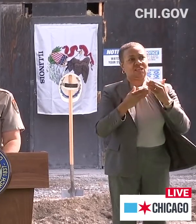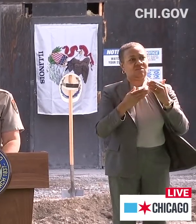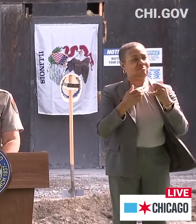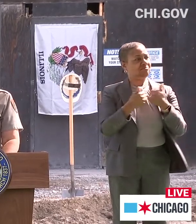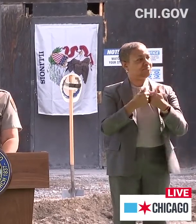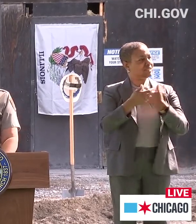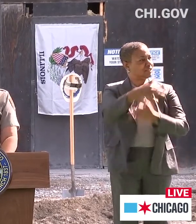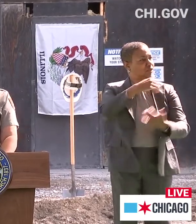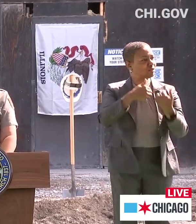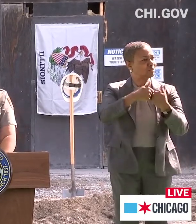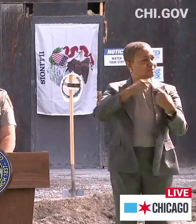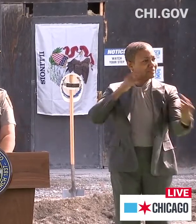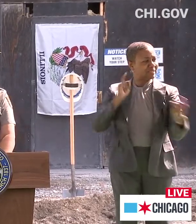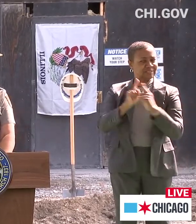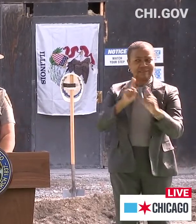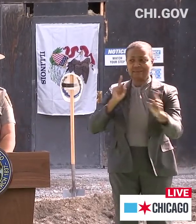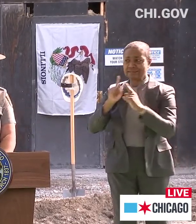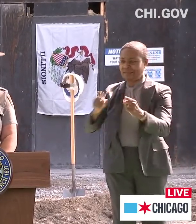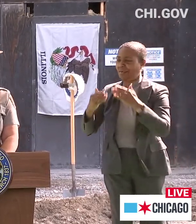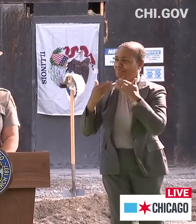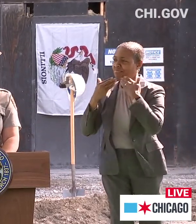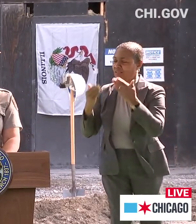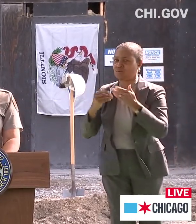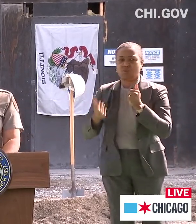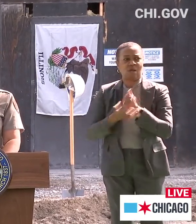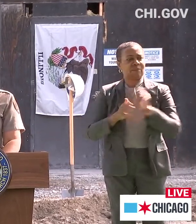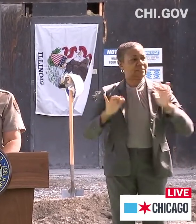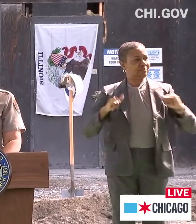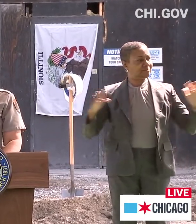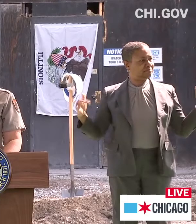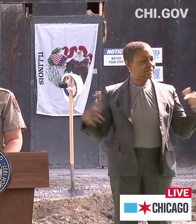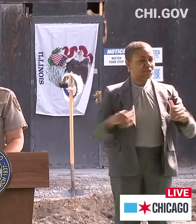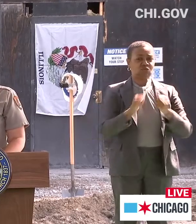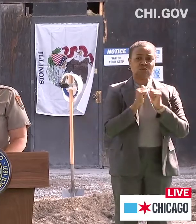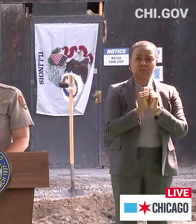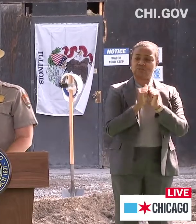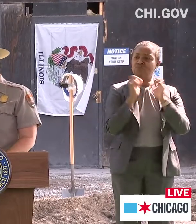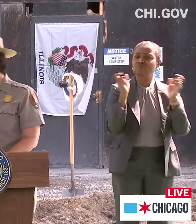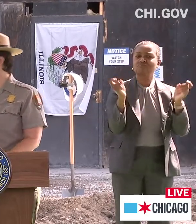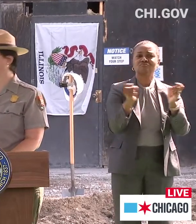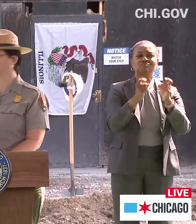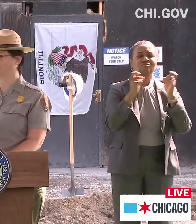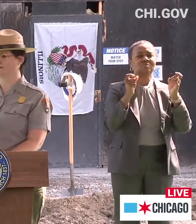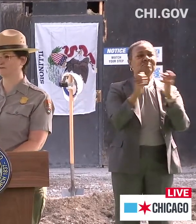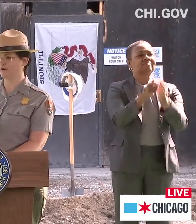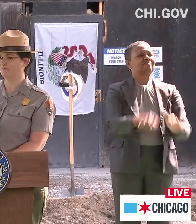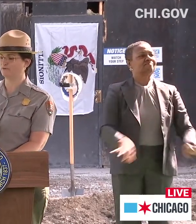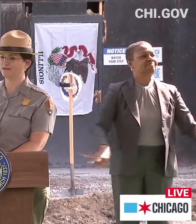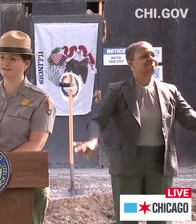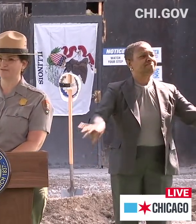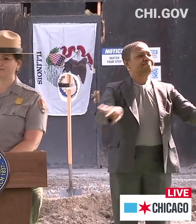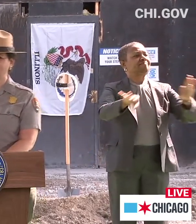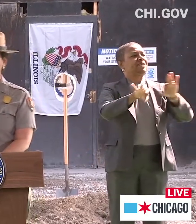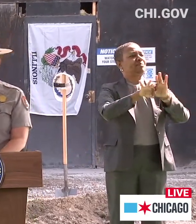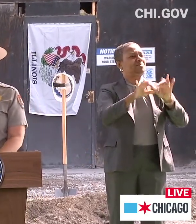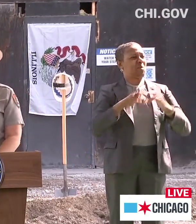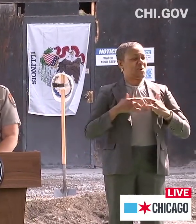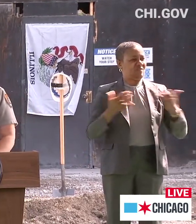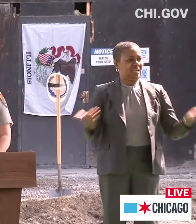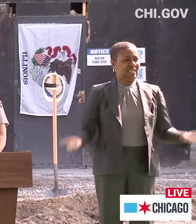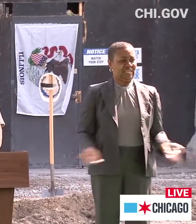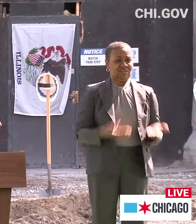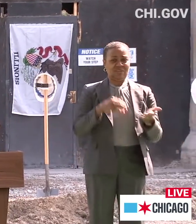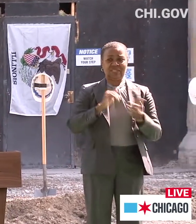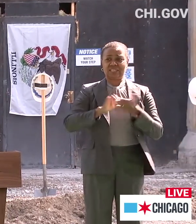safe distance so that we can be here together in person to celebrate this very important groundbreaking event at